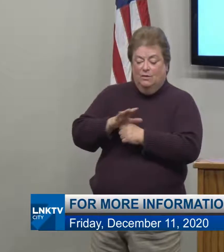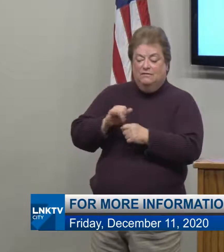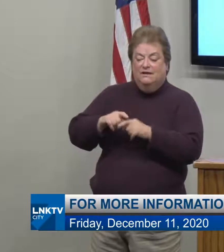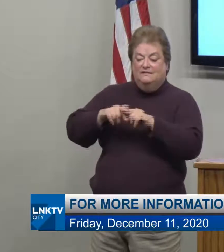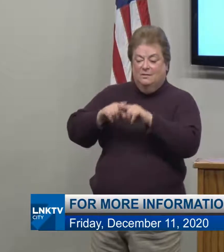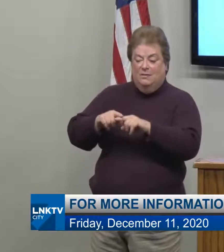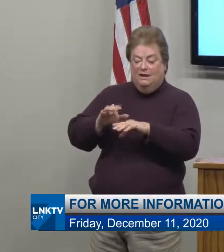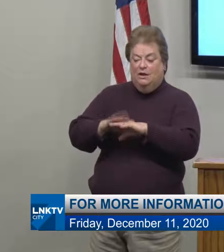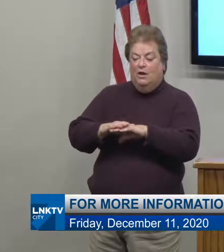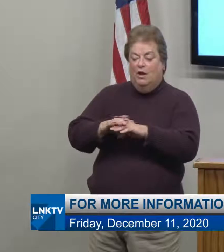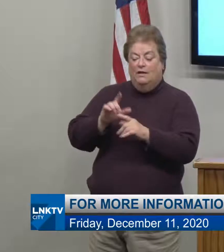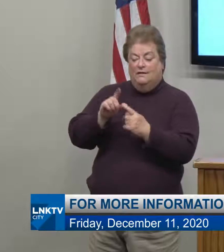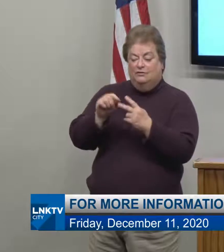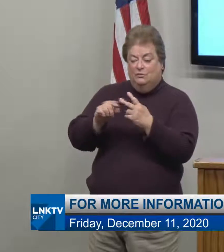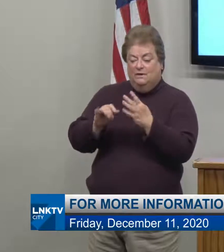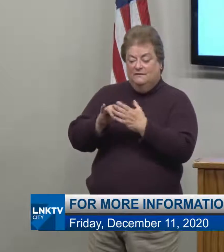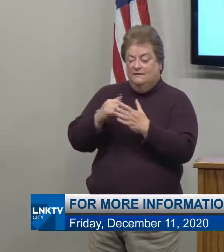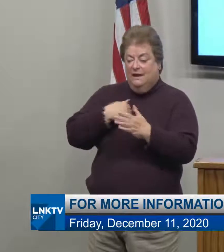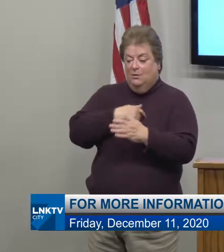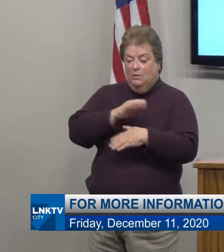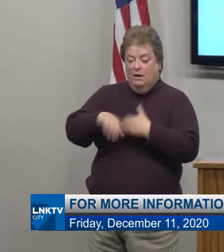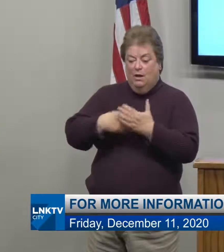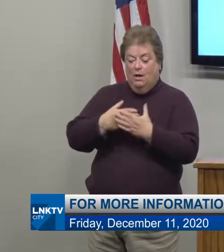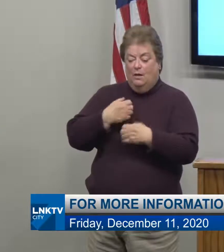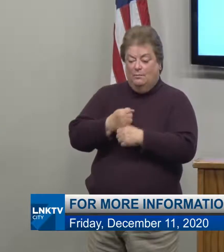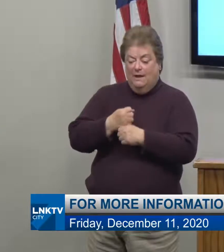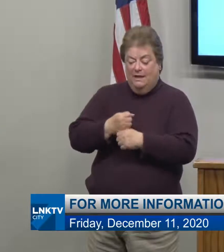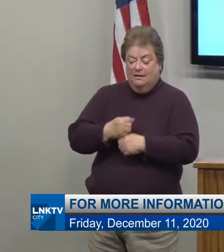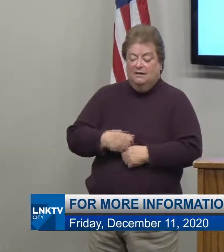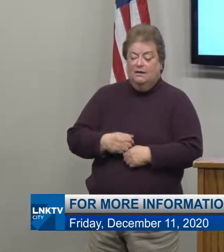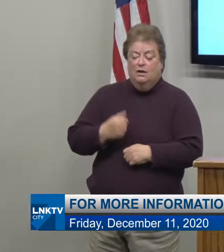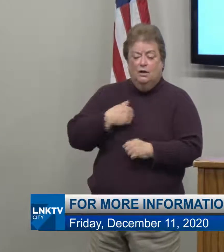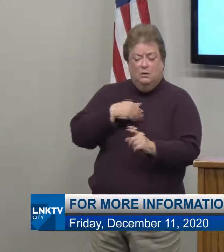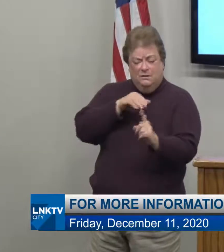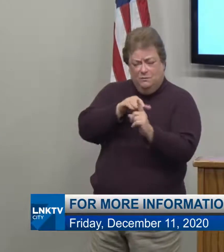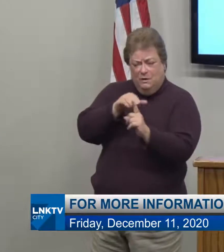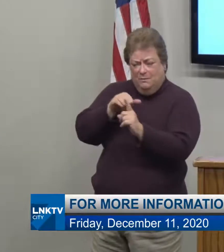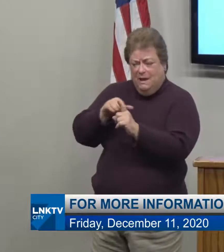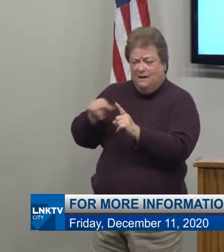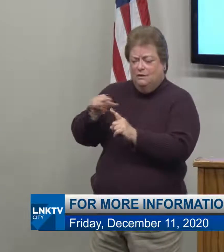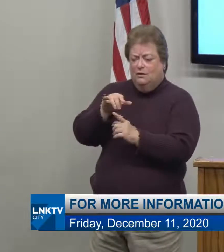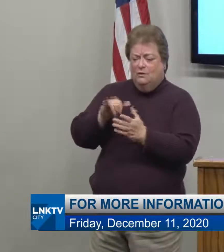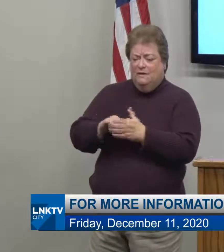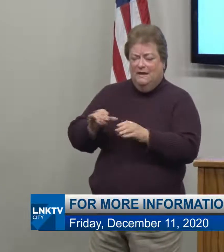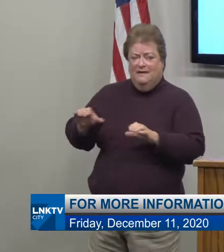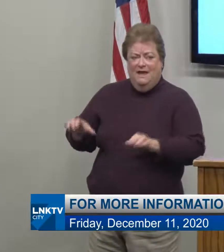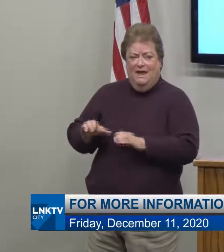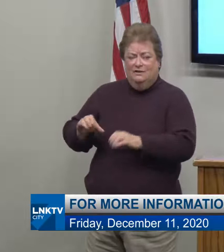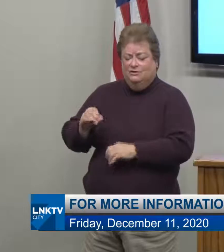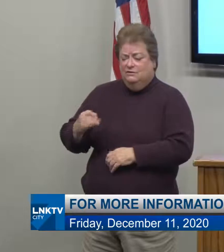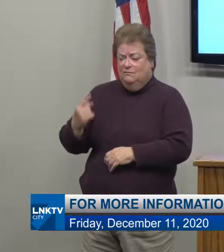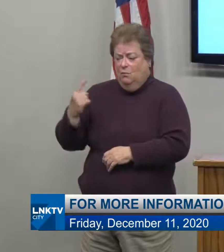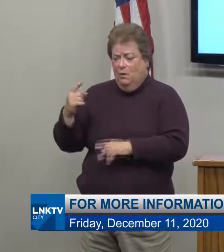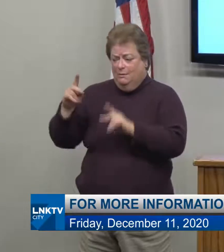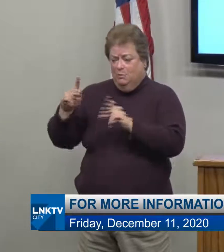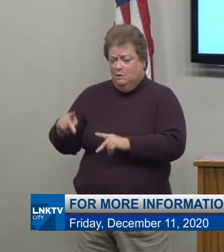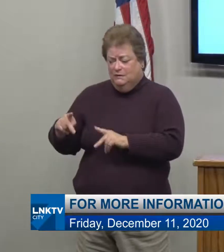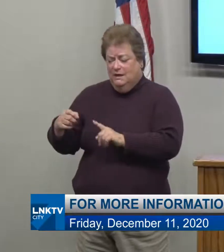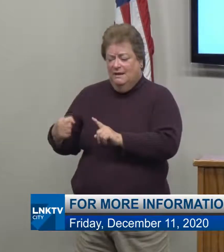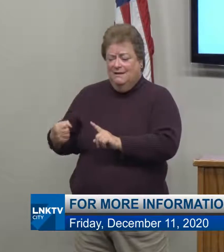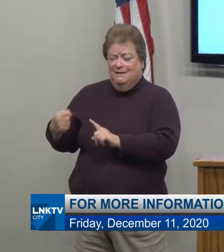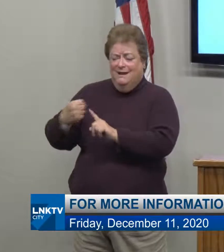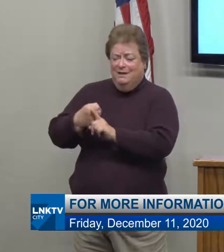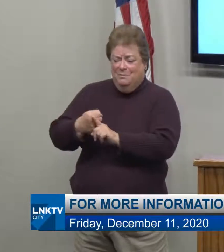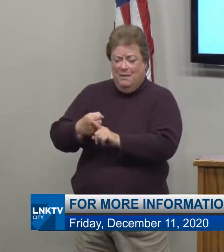on the choices we all make. We've been reminding you that the actions of one person can impact an